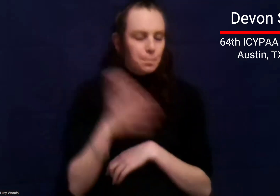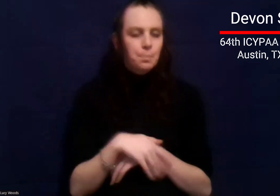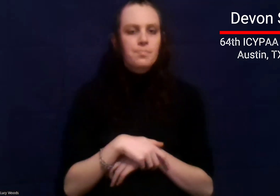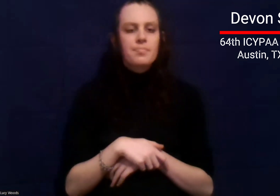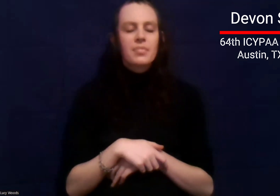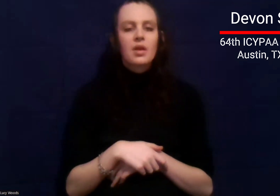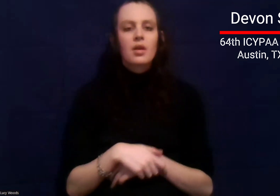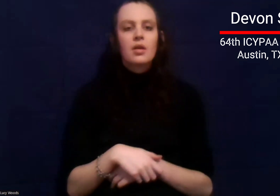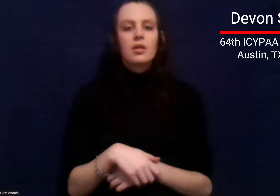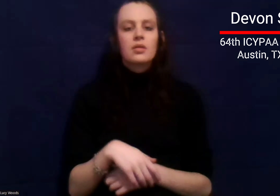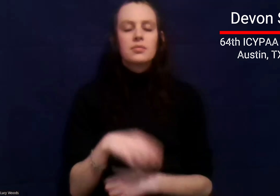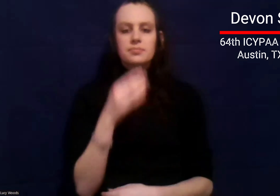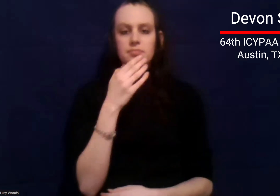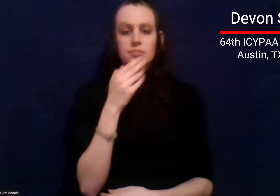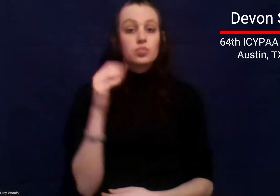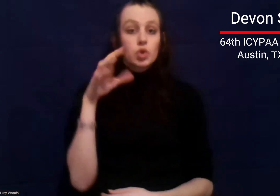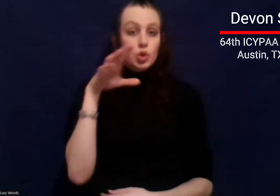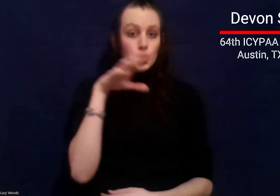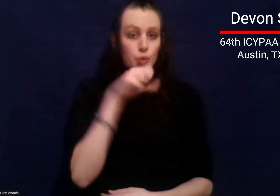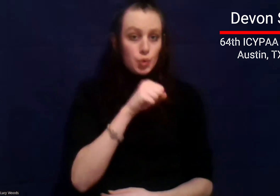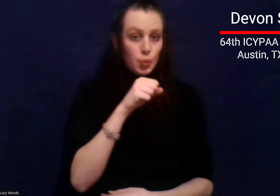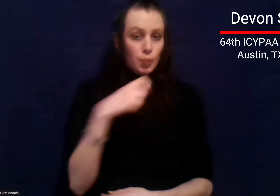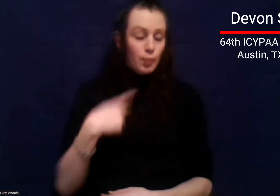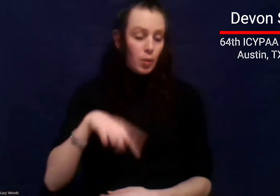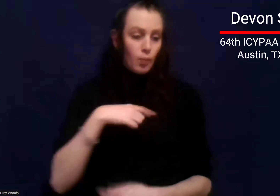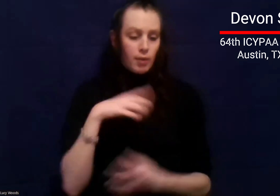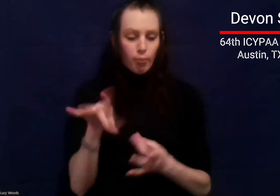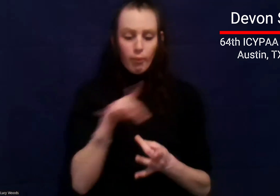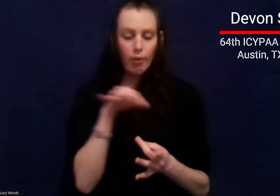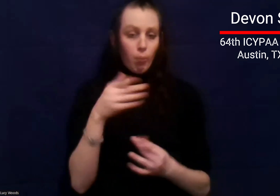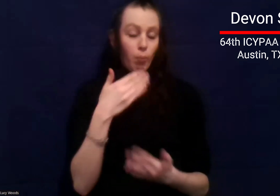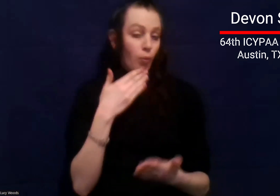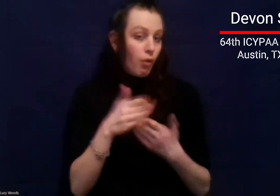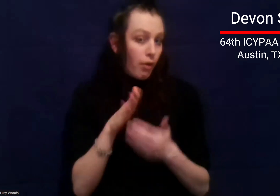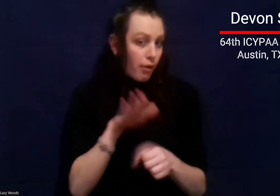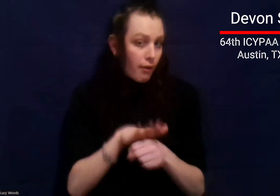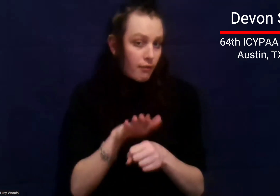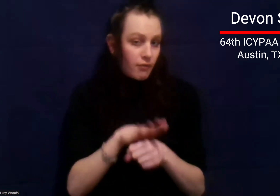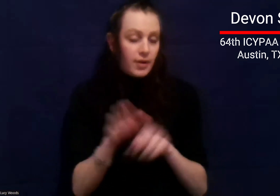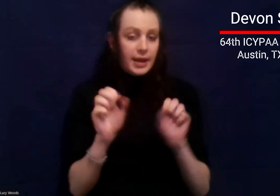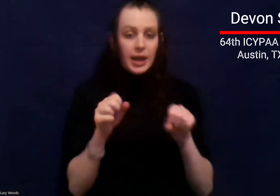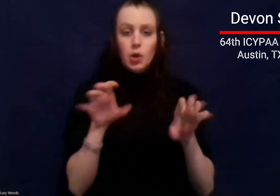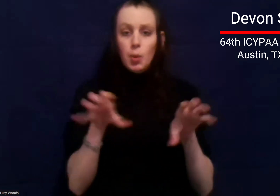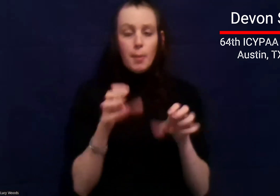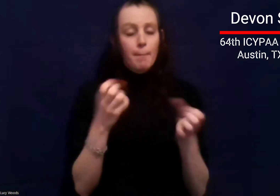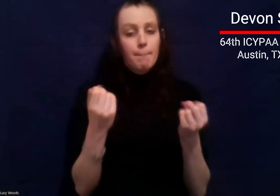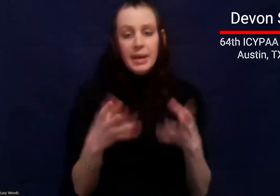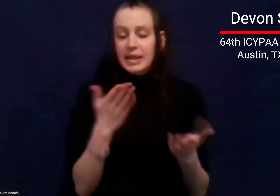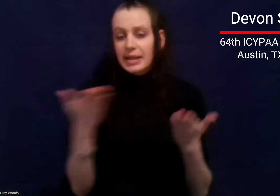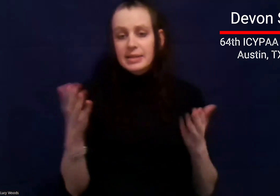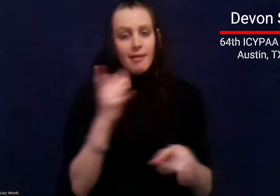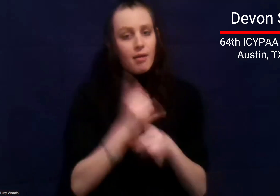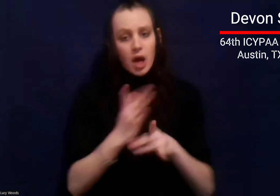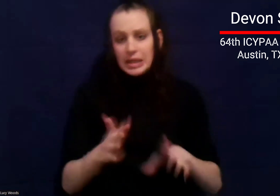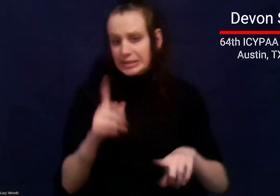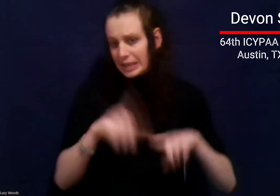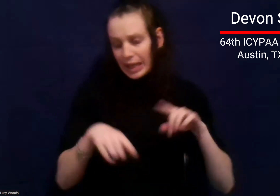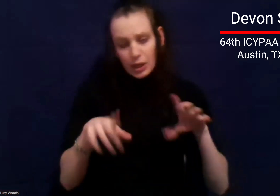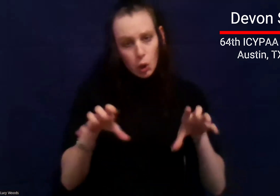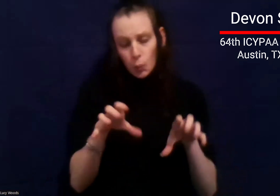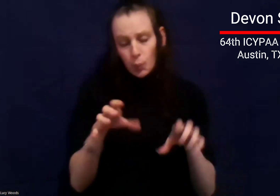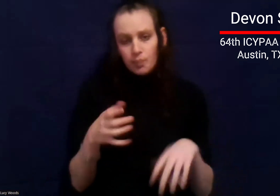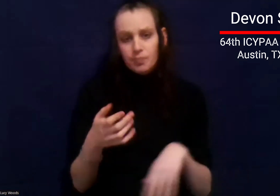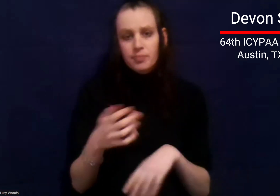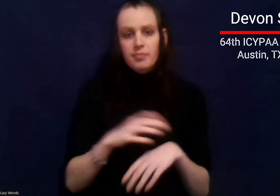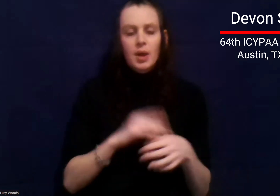It says, assuming we are spiritually fit, we can do all sorts of things alcoholics are not supposed to do. People have said we must not go where